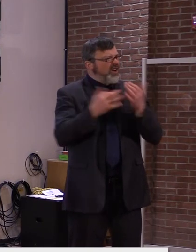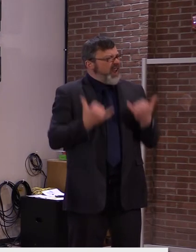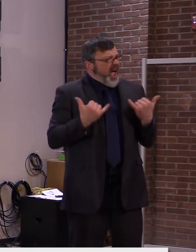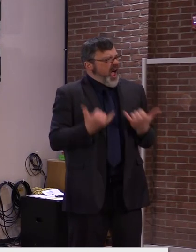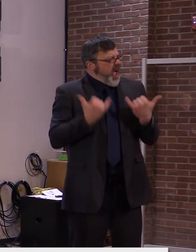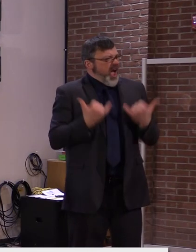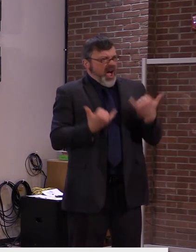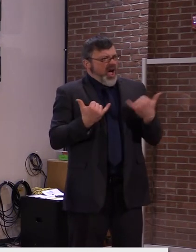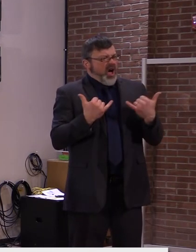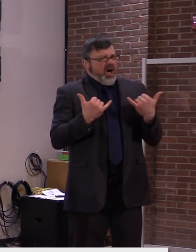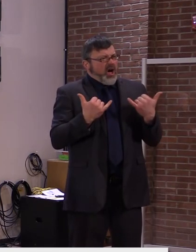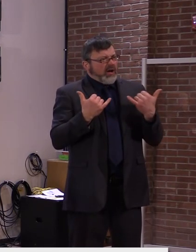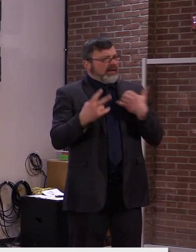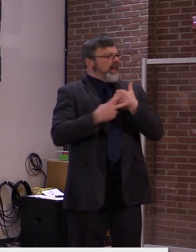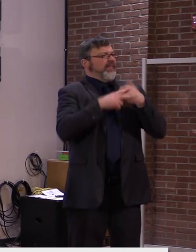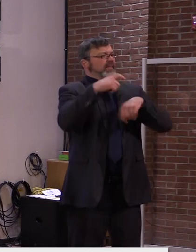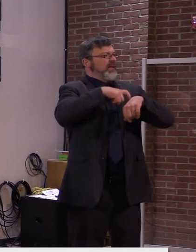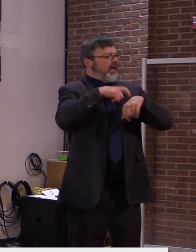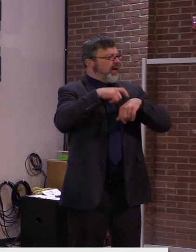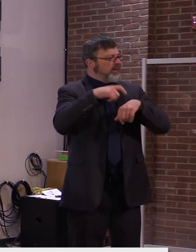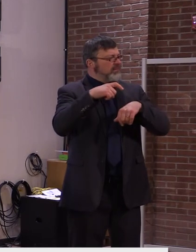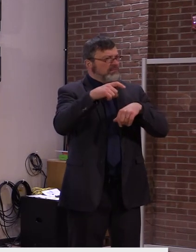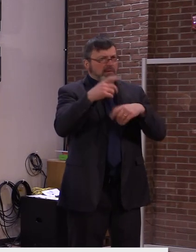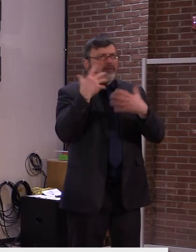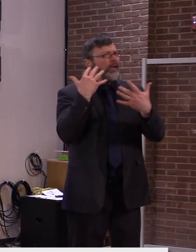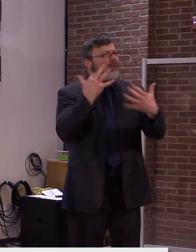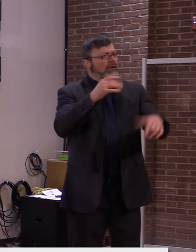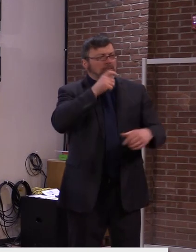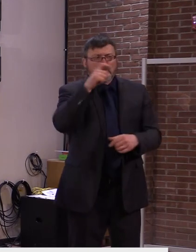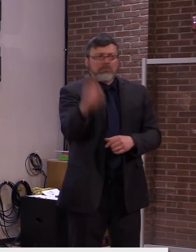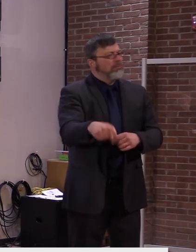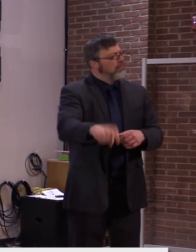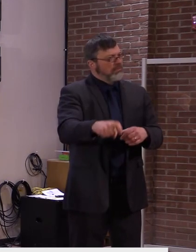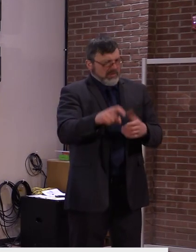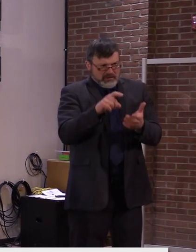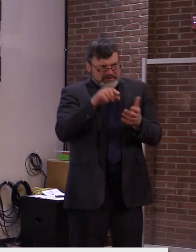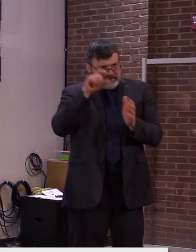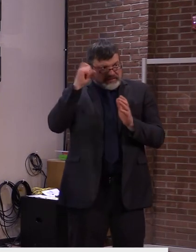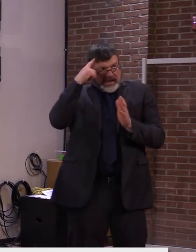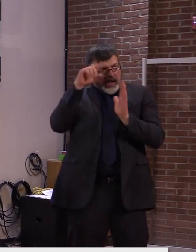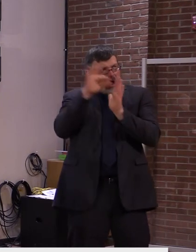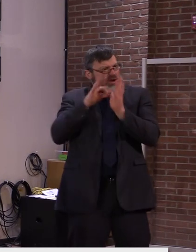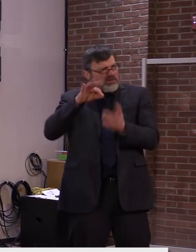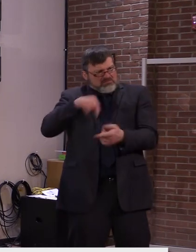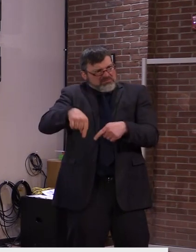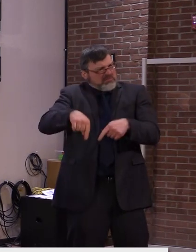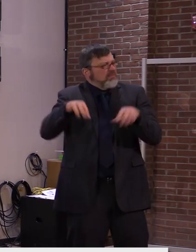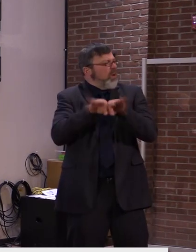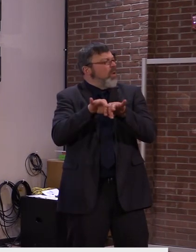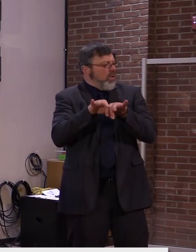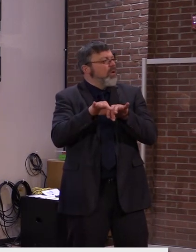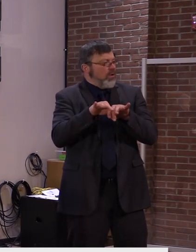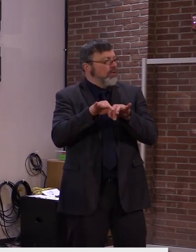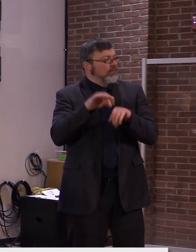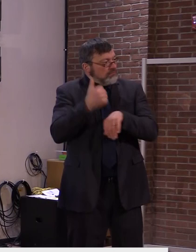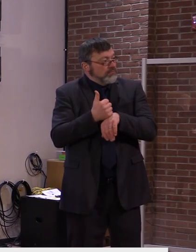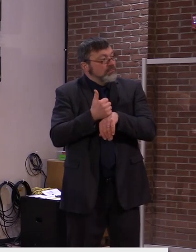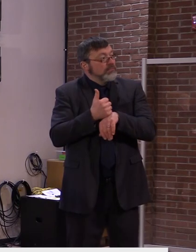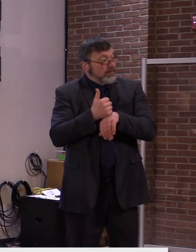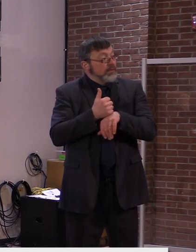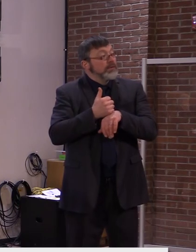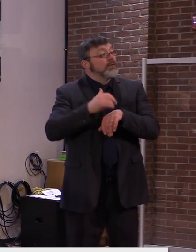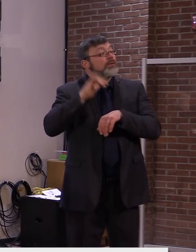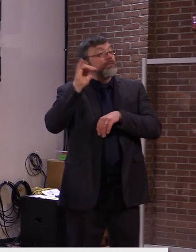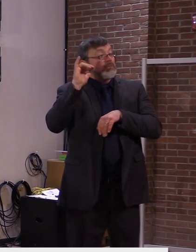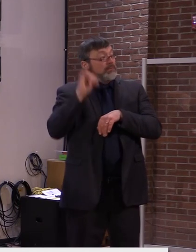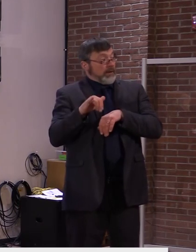become available to set up an account. The second step is to make your appointment starting on